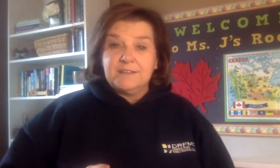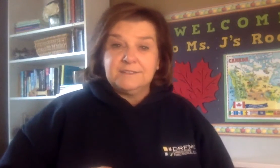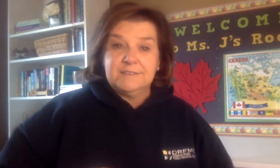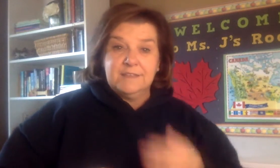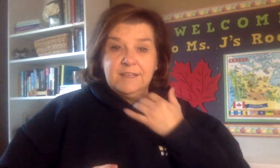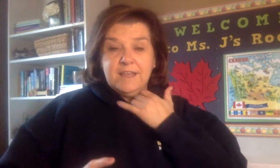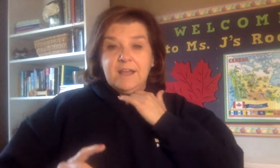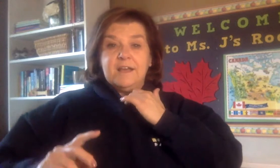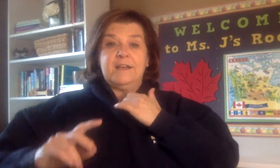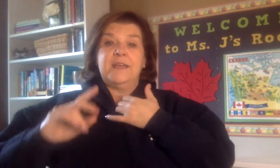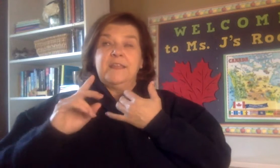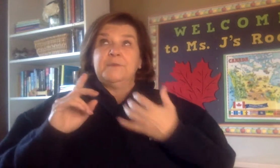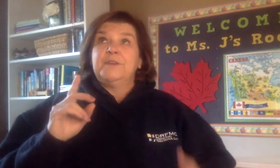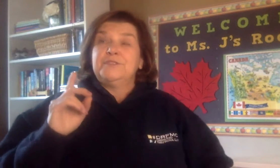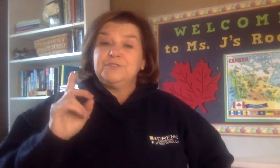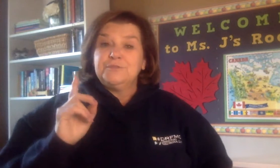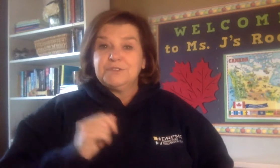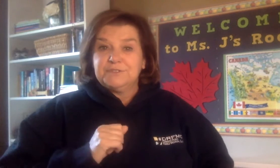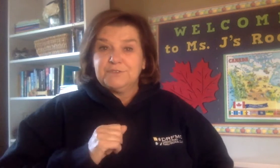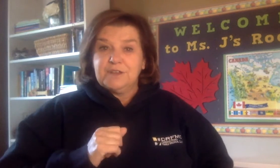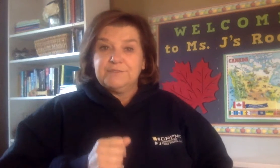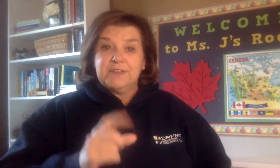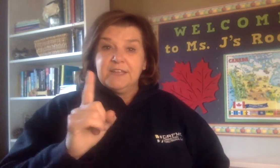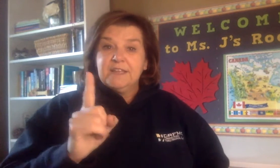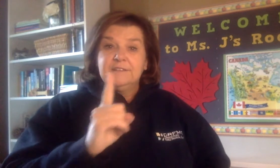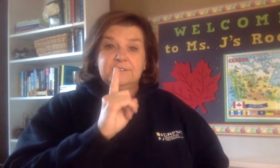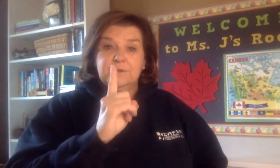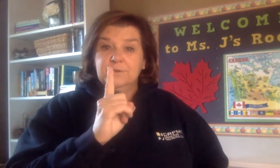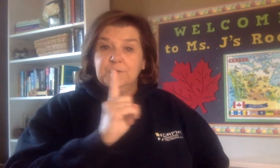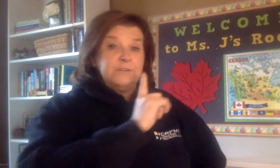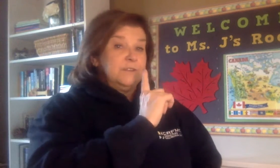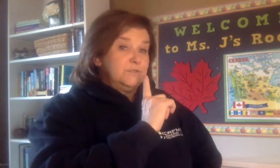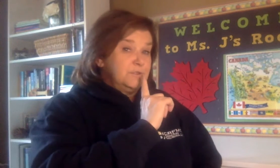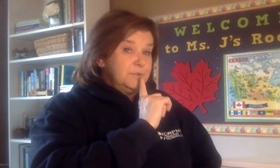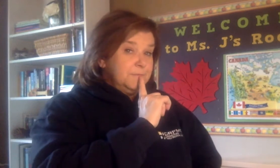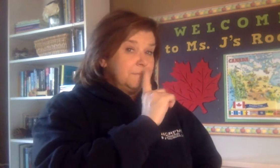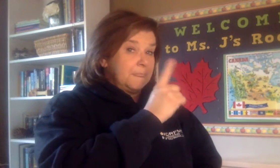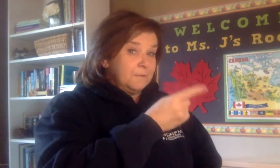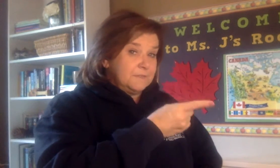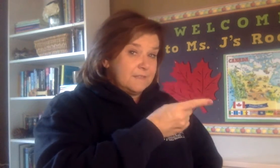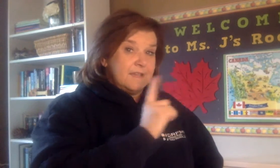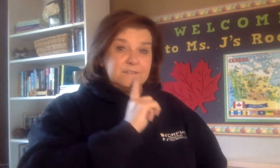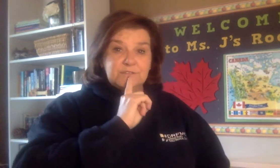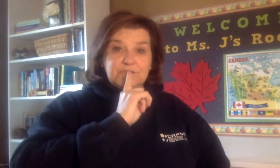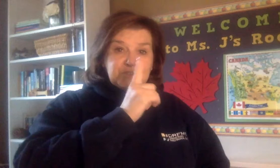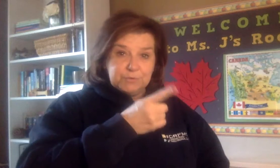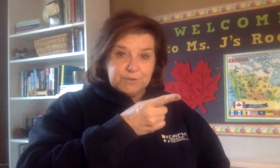rise, and then we want the true north, strong and free. So we already know true goes like that. So the